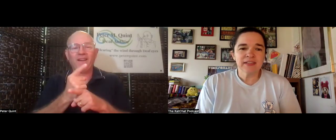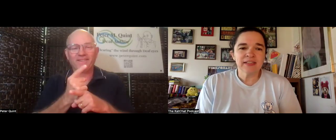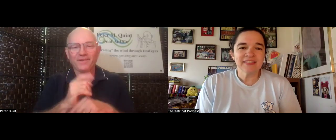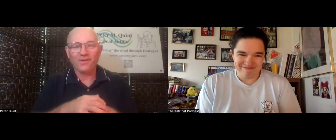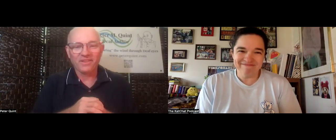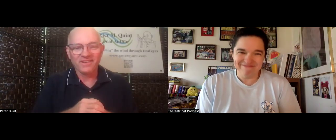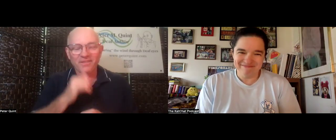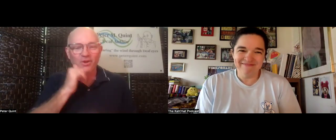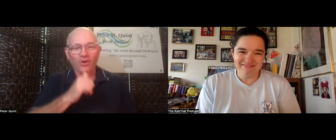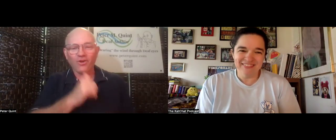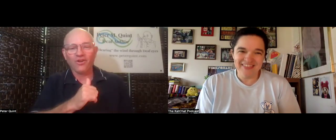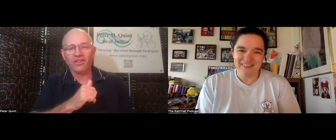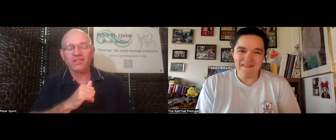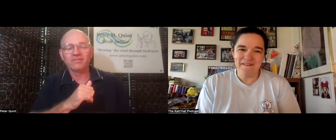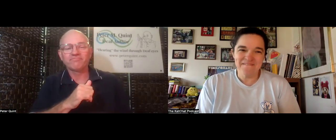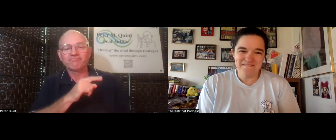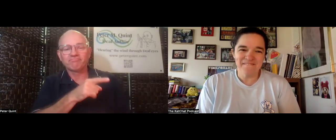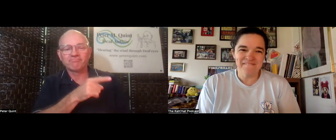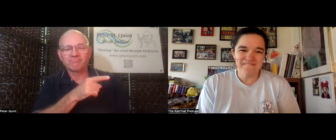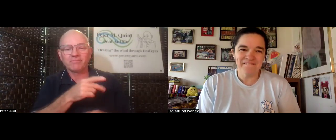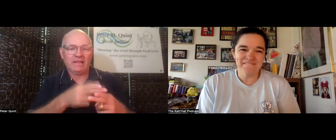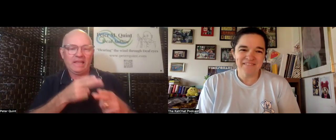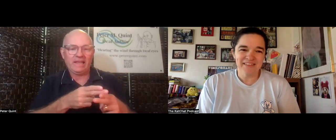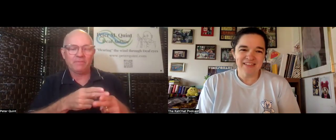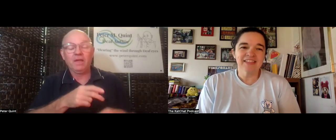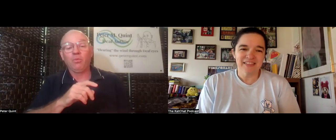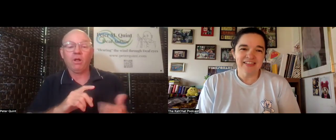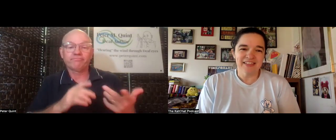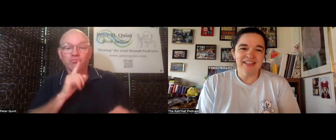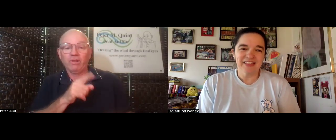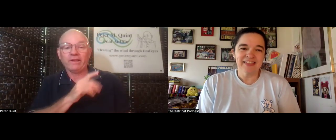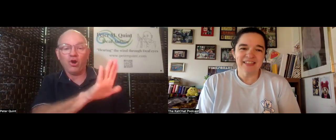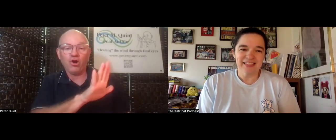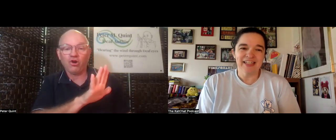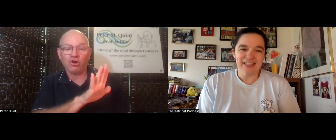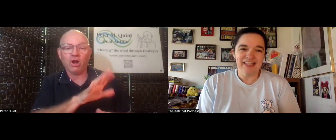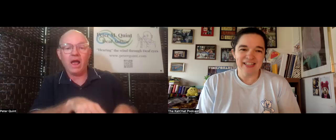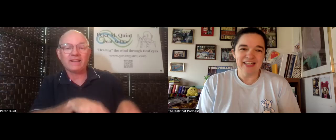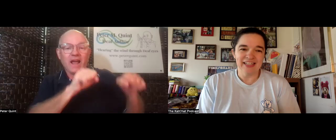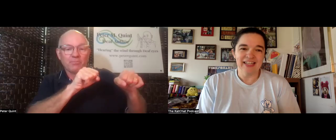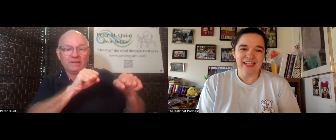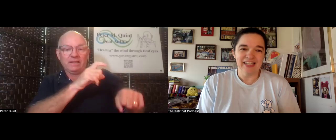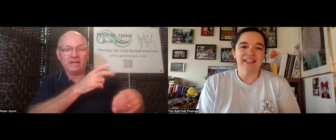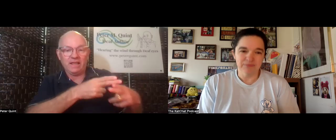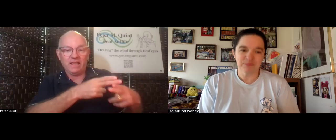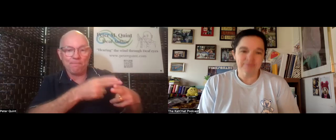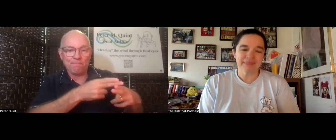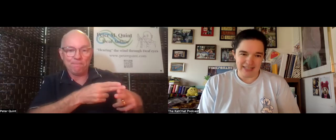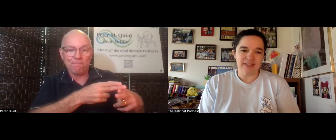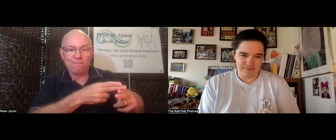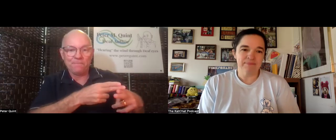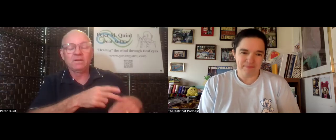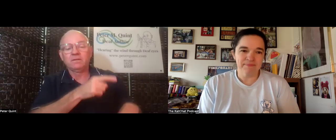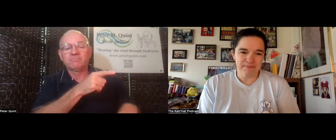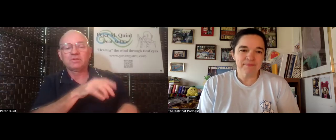You're right, the girl name, well, really her adopted.